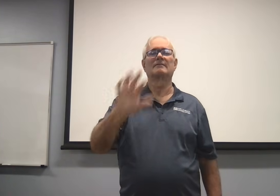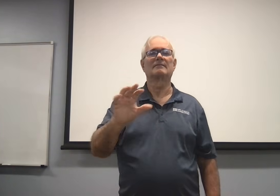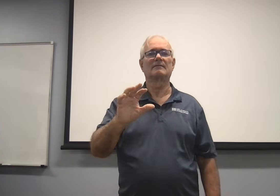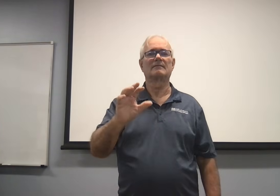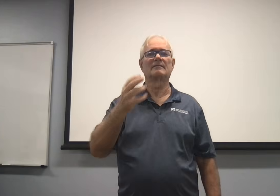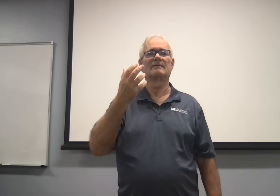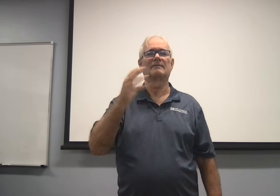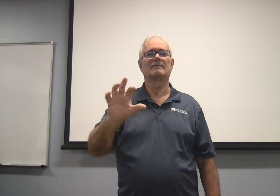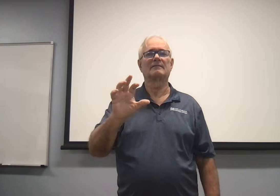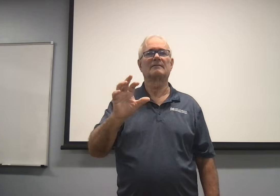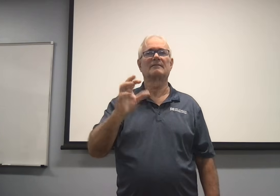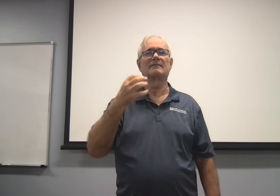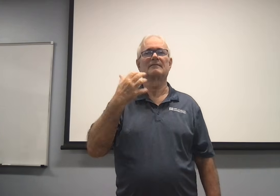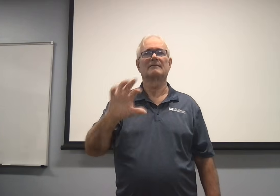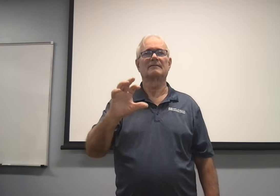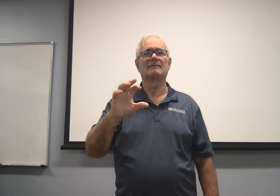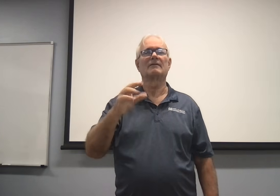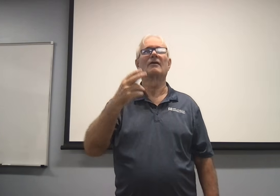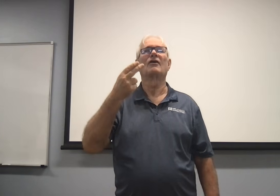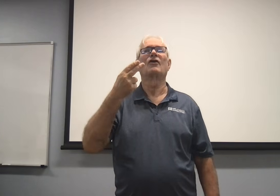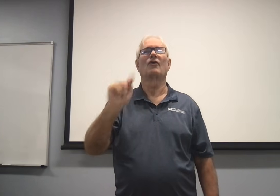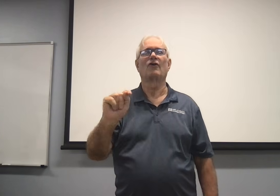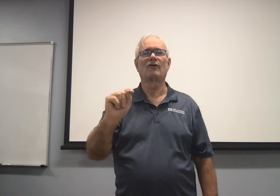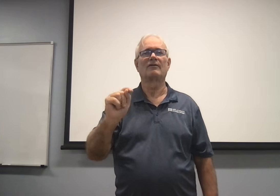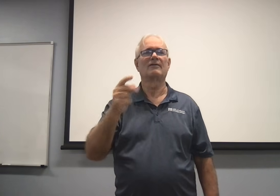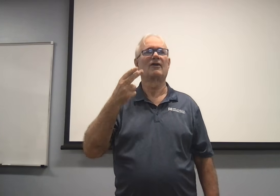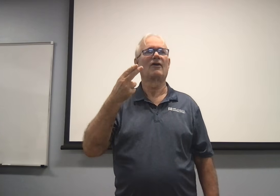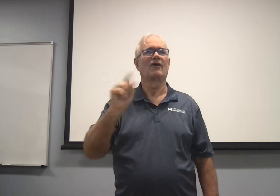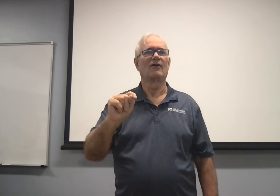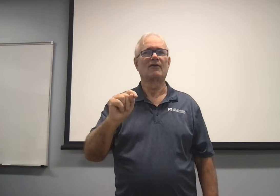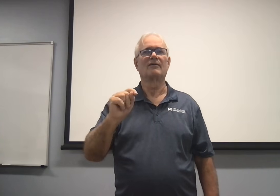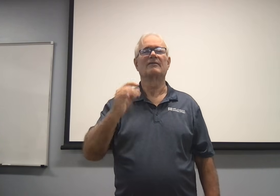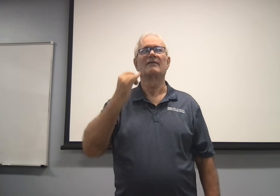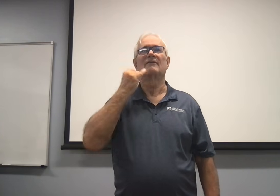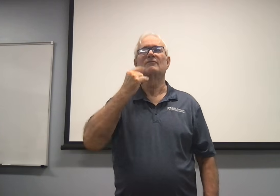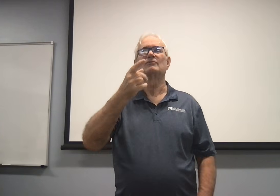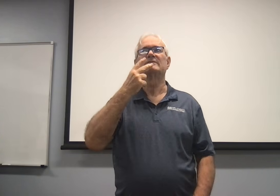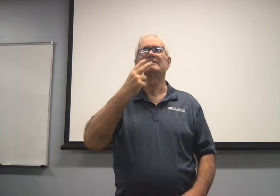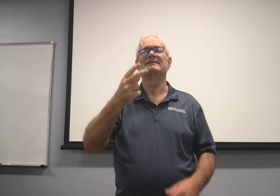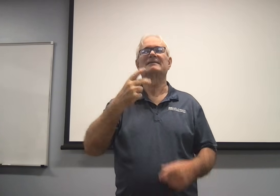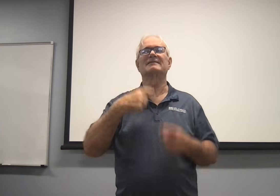difference between some of the other signs that you might encounter. I've seen a lot of people who go